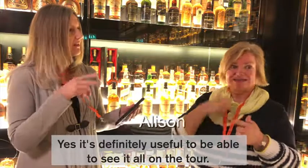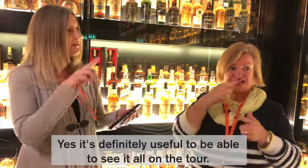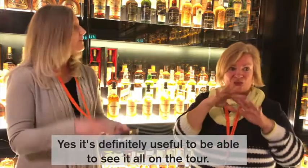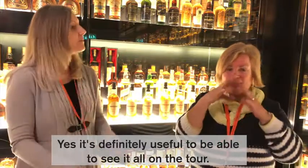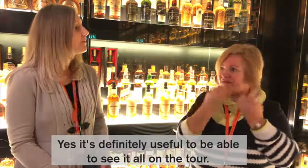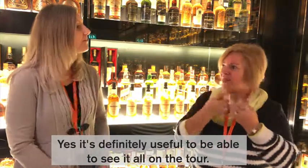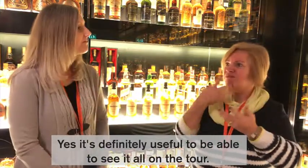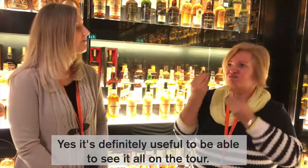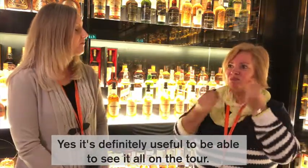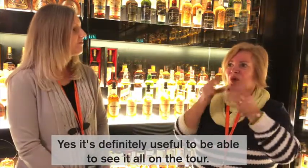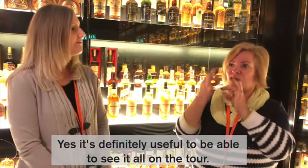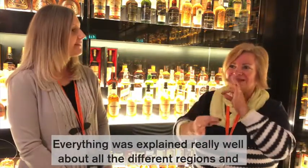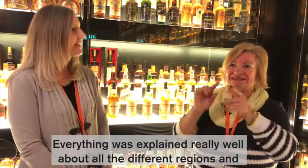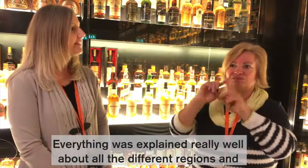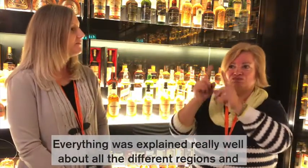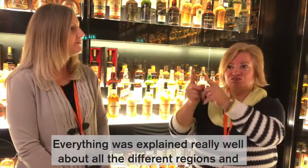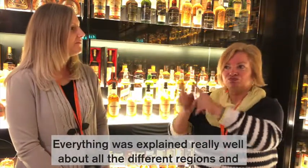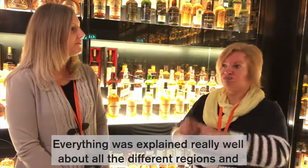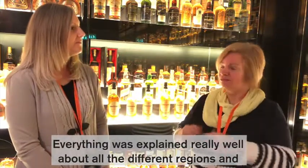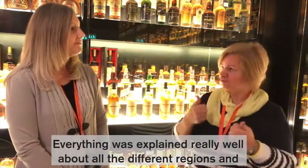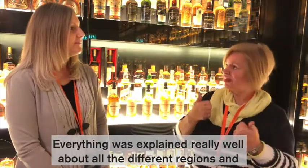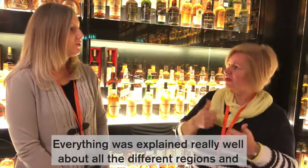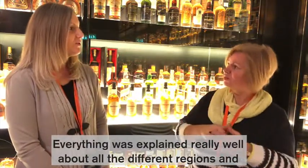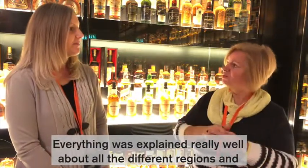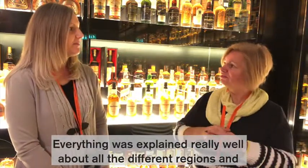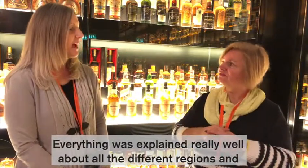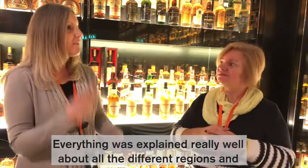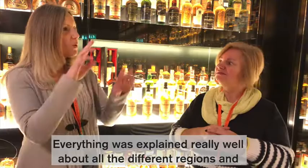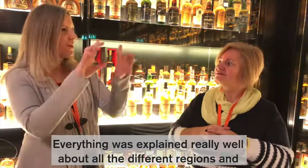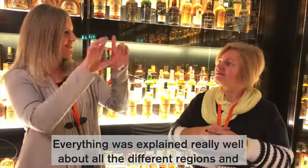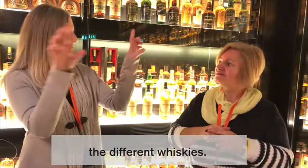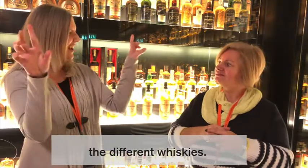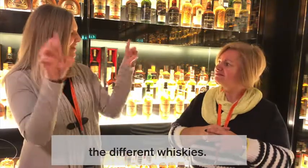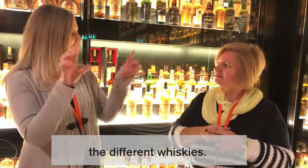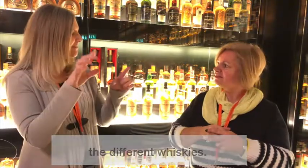be able to just see in the tour, everything was explained really well by all the different regions and the different whiskies.